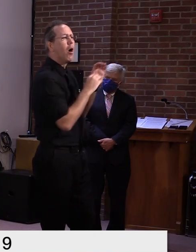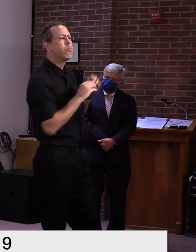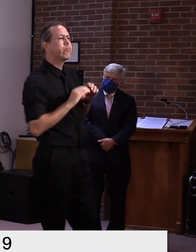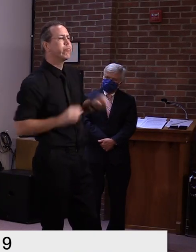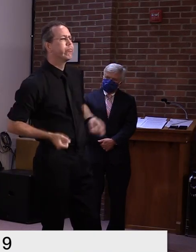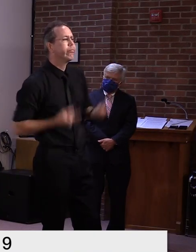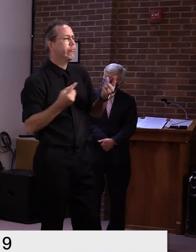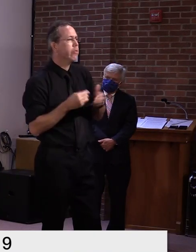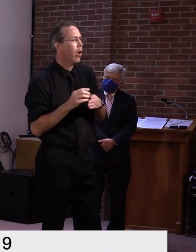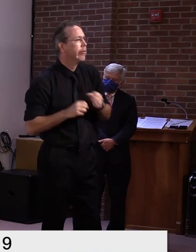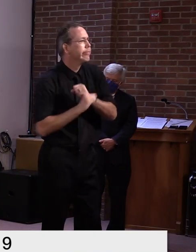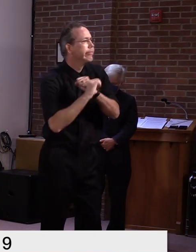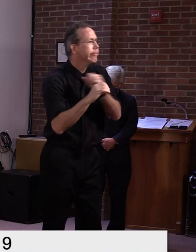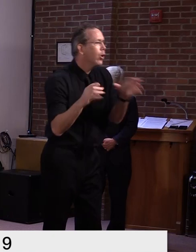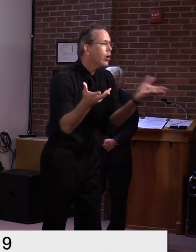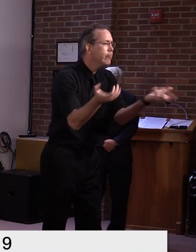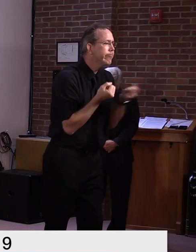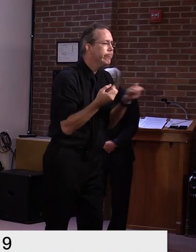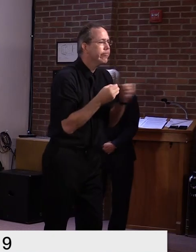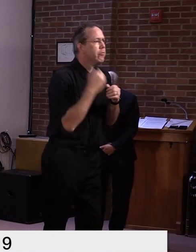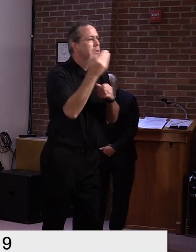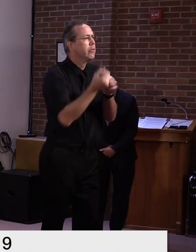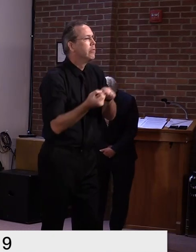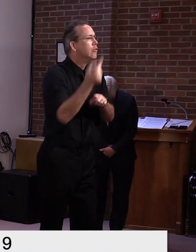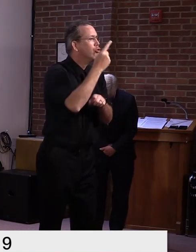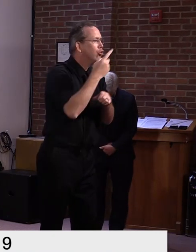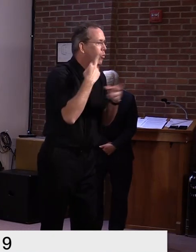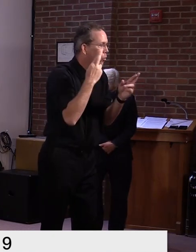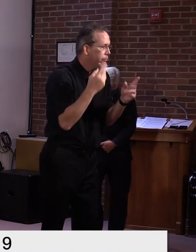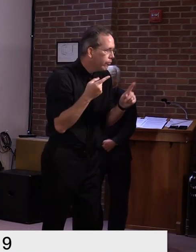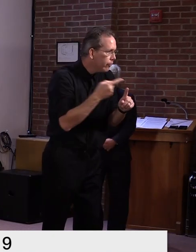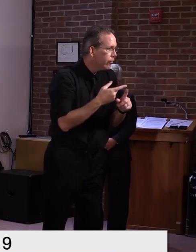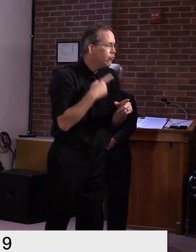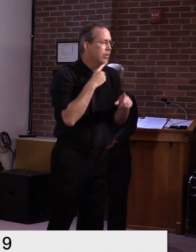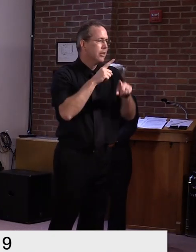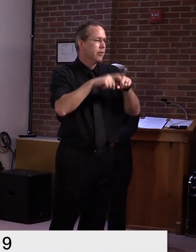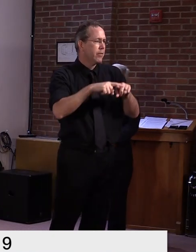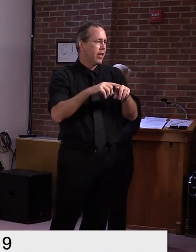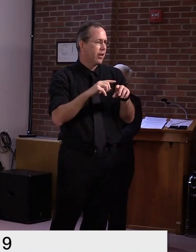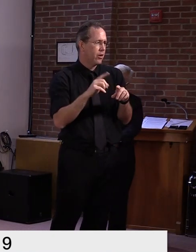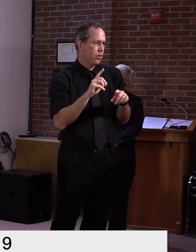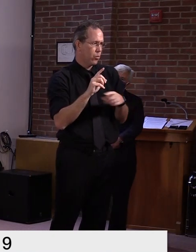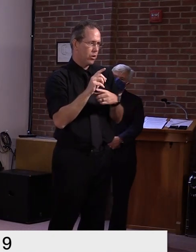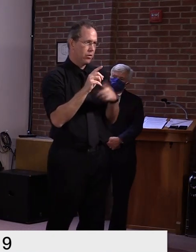point, but again, it's all dependent on what Congress does as well.